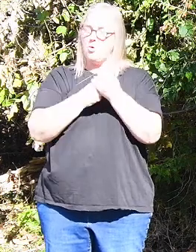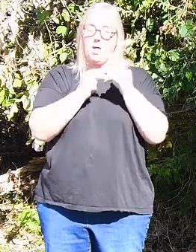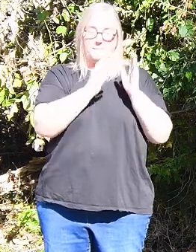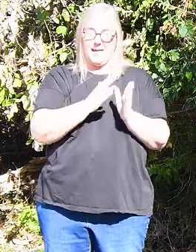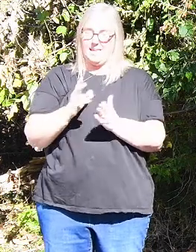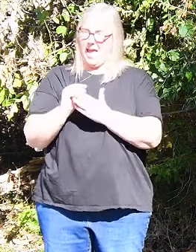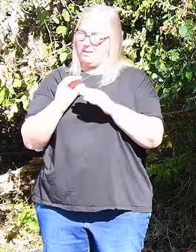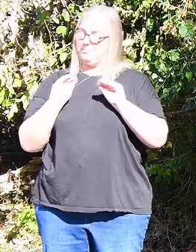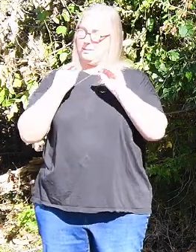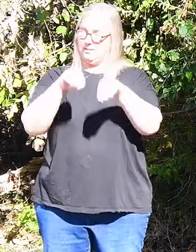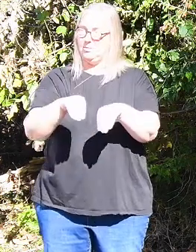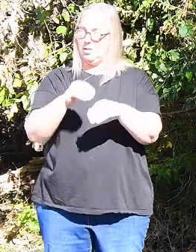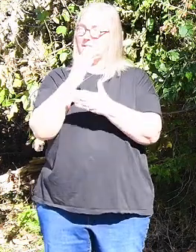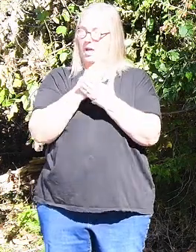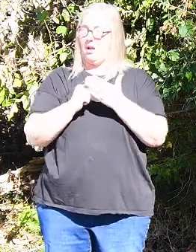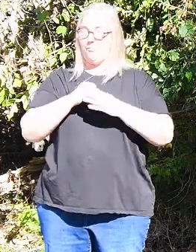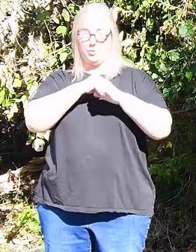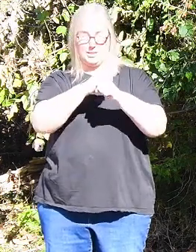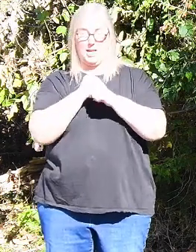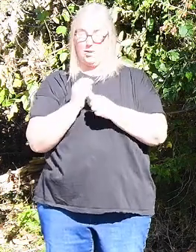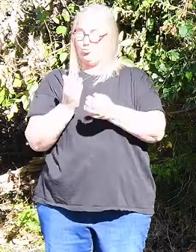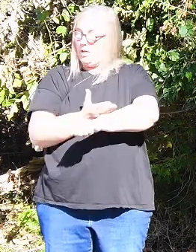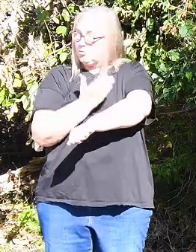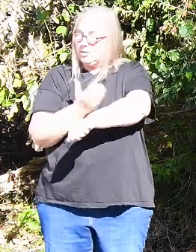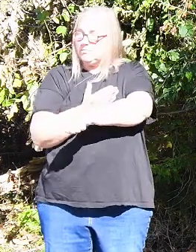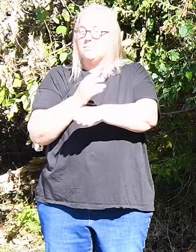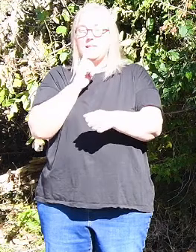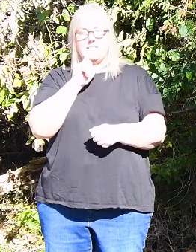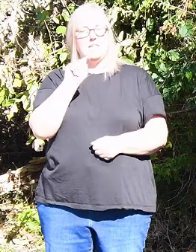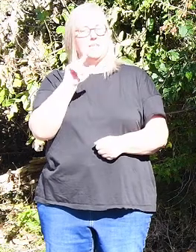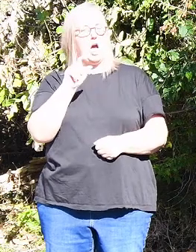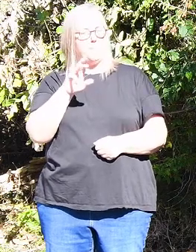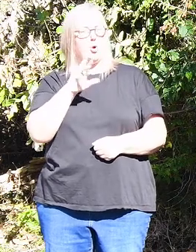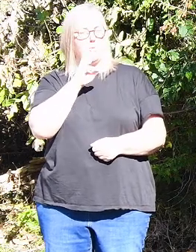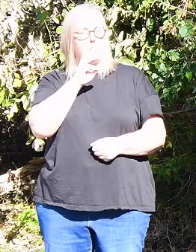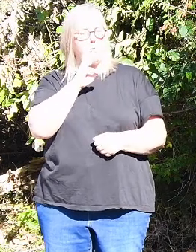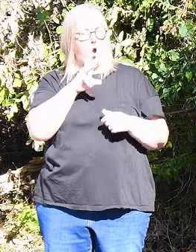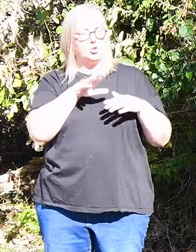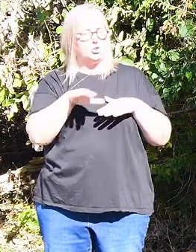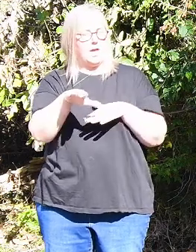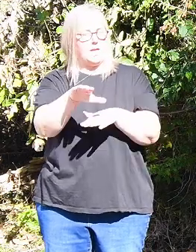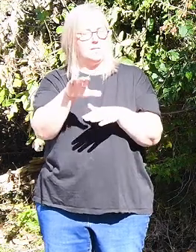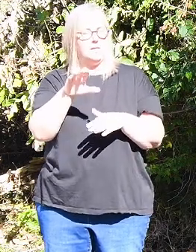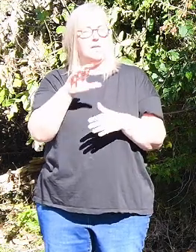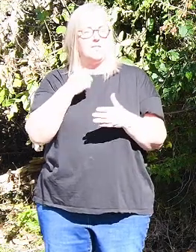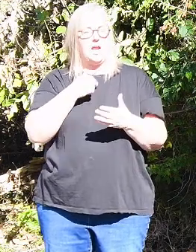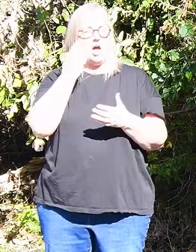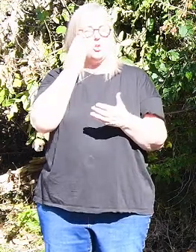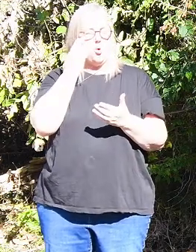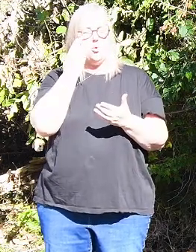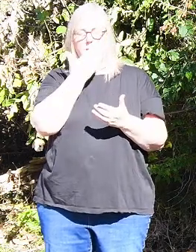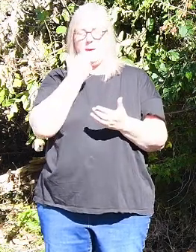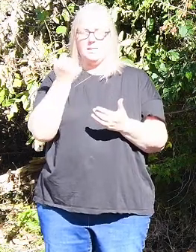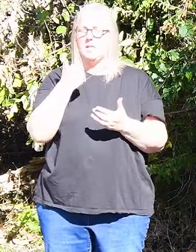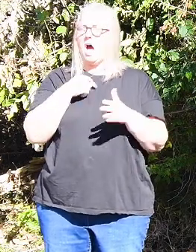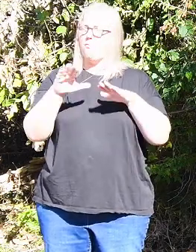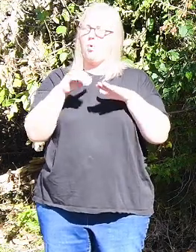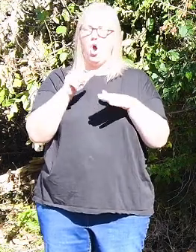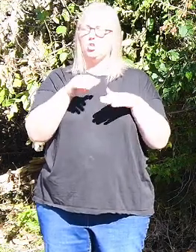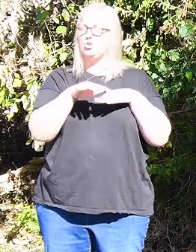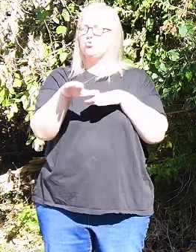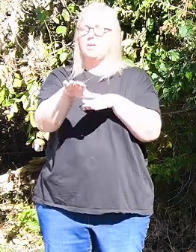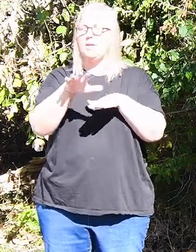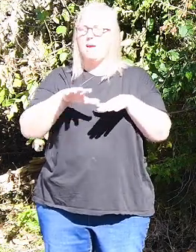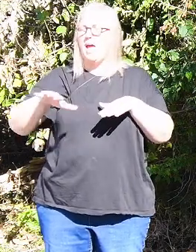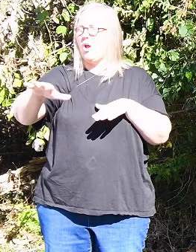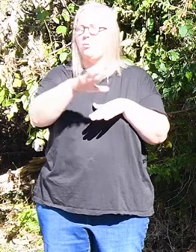of protection and restoration, it is the Tiber watershed that I have come to know the best. I've walked these stream channels dozens and